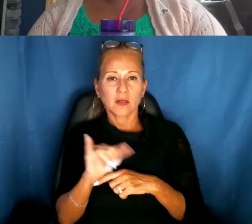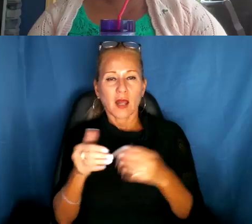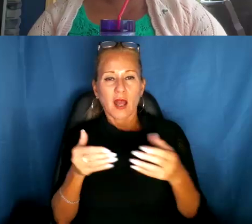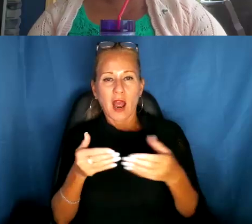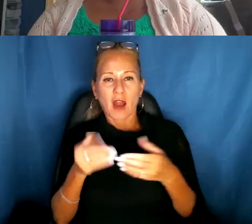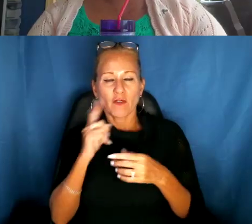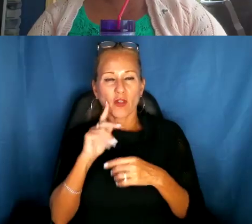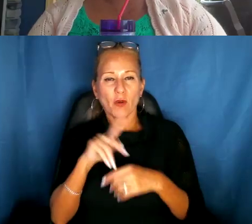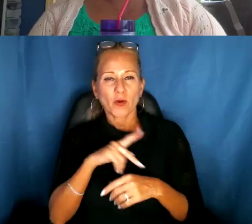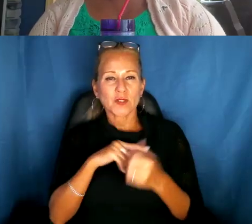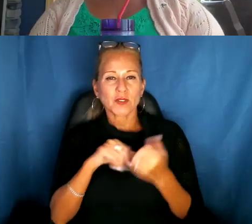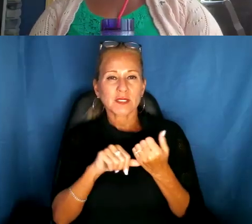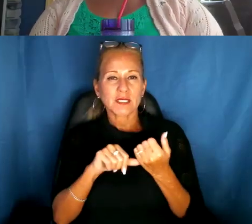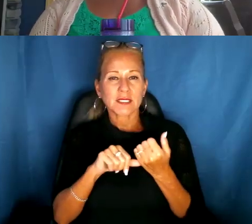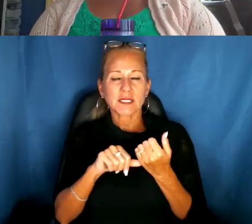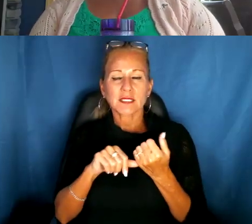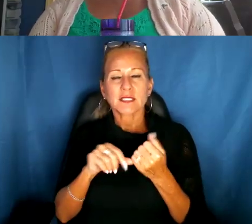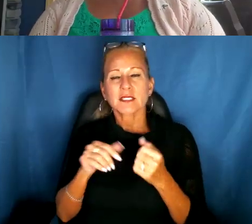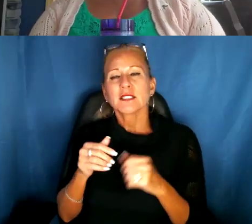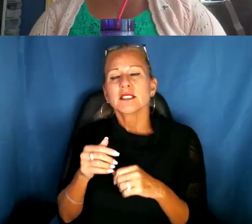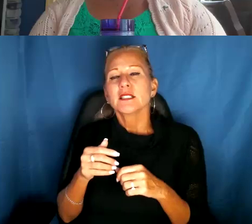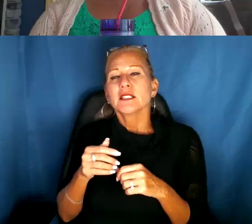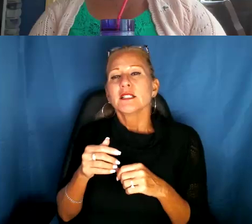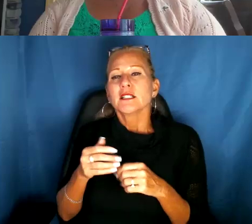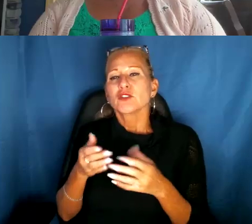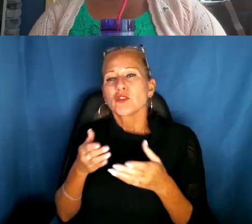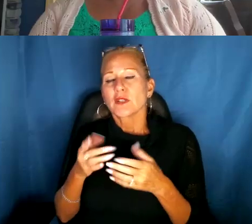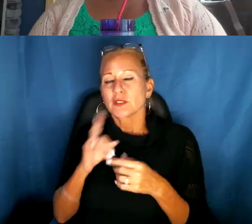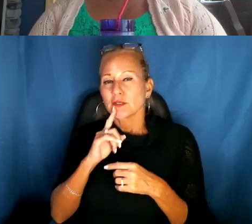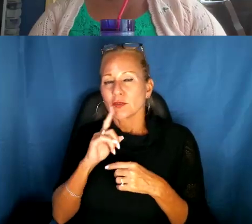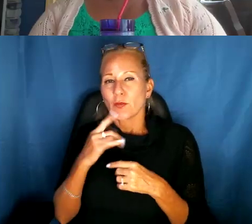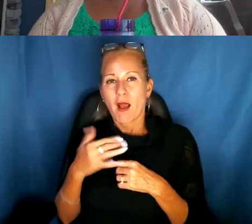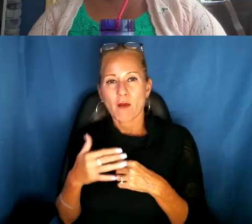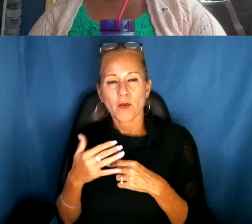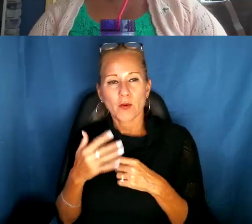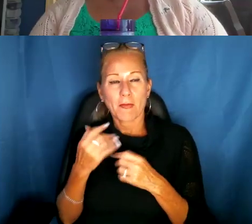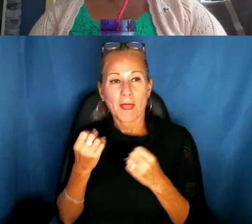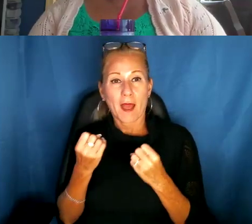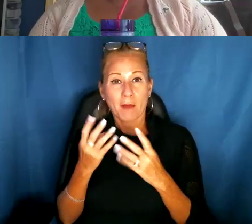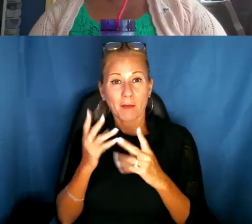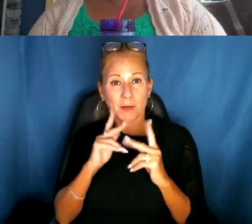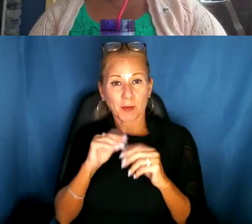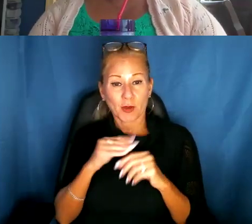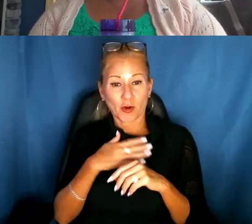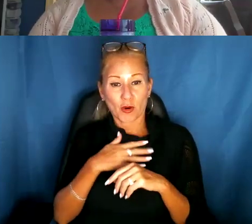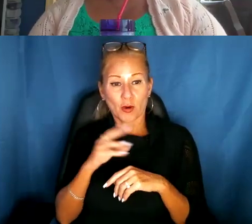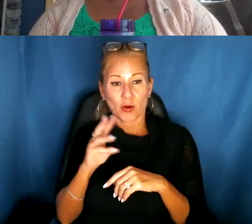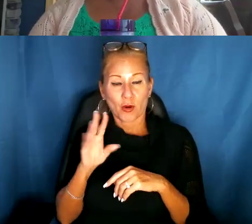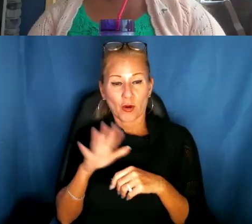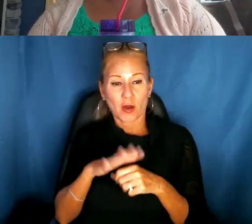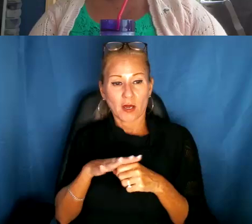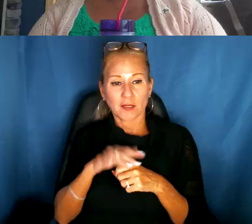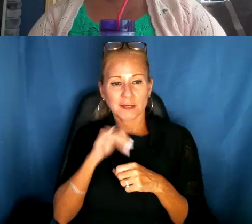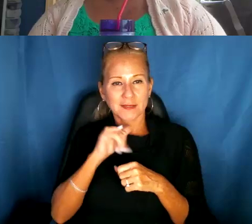the personal assistant services. And it's crazy to me how many people in our Wisconsin still